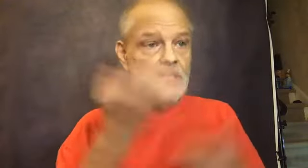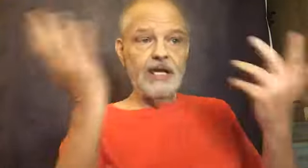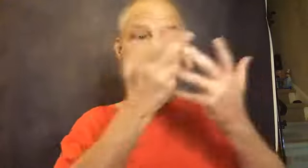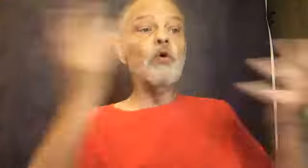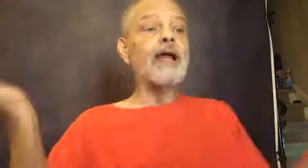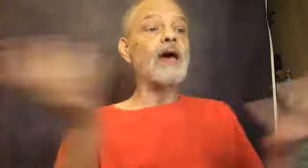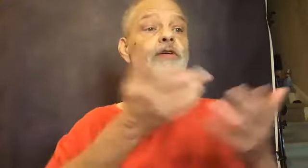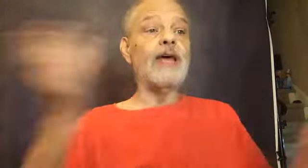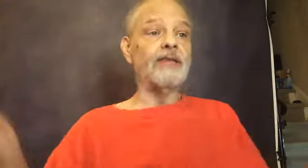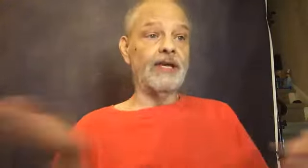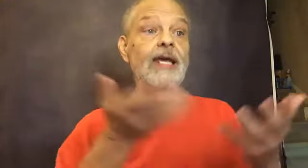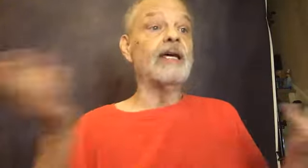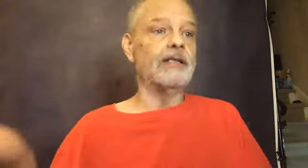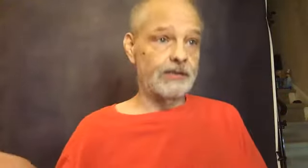is whatever that thing is,